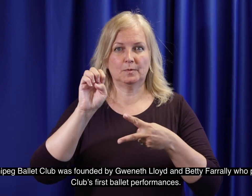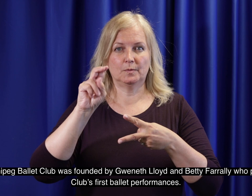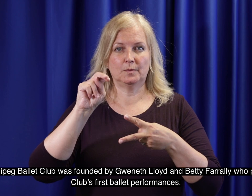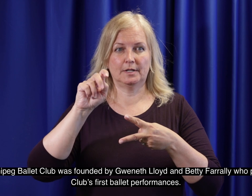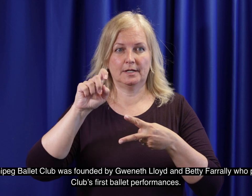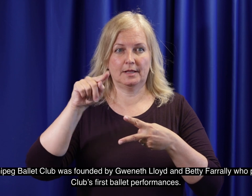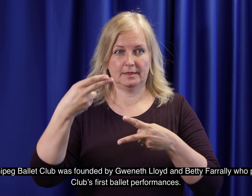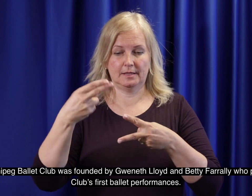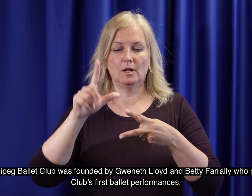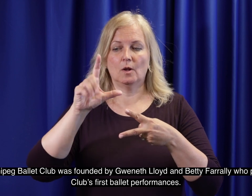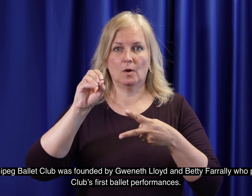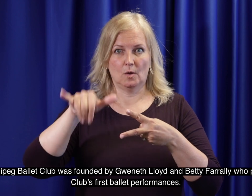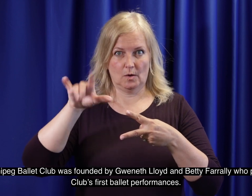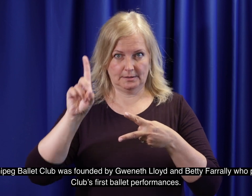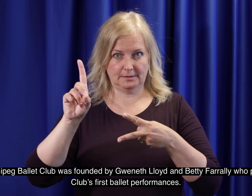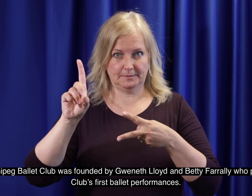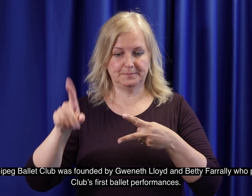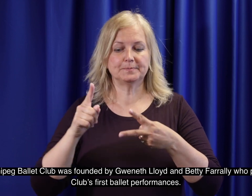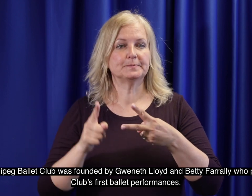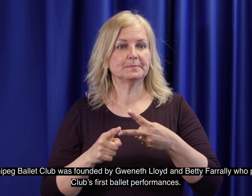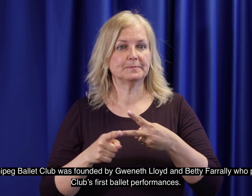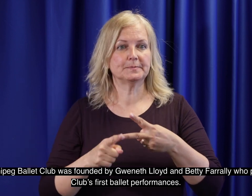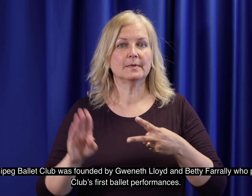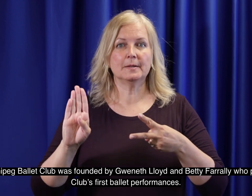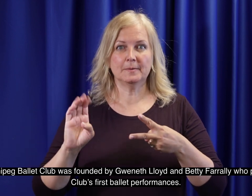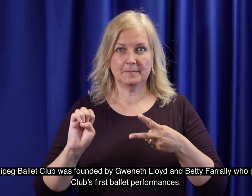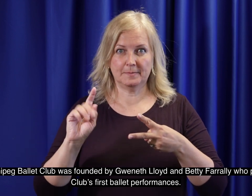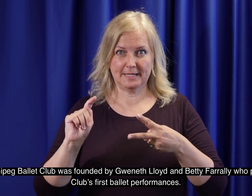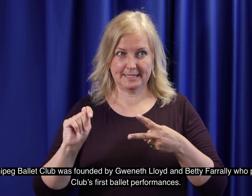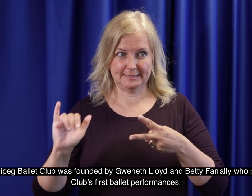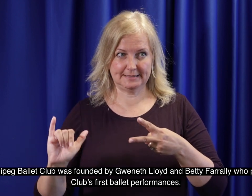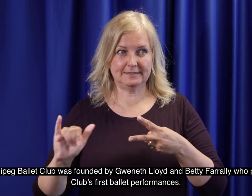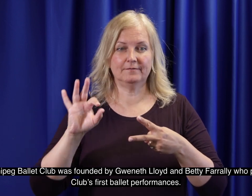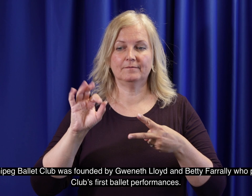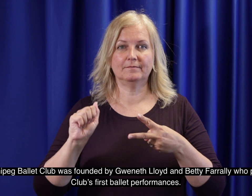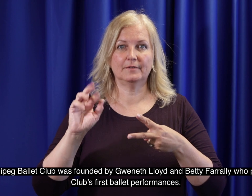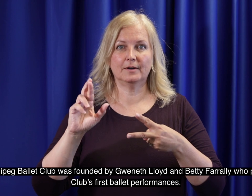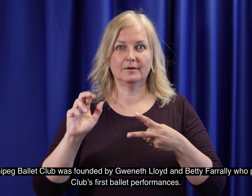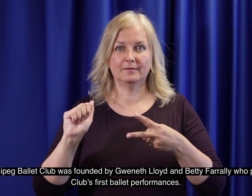Their names are Gwyneth Lloyd and Betty Fairlay.